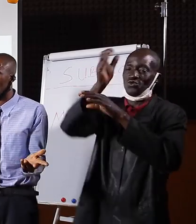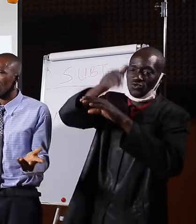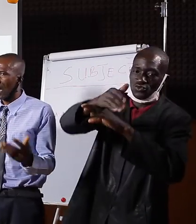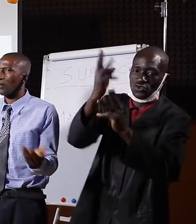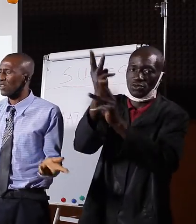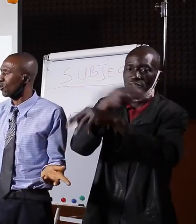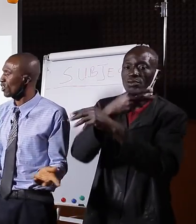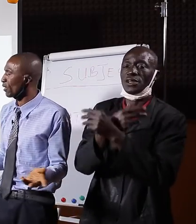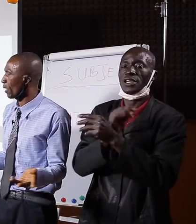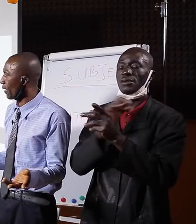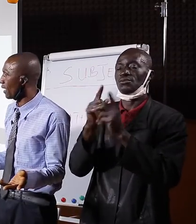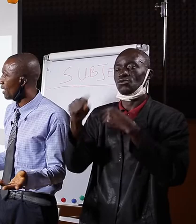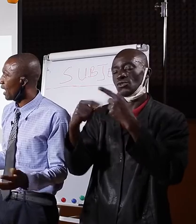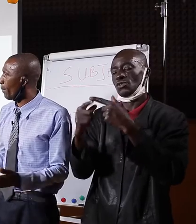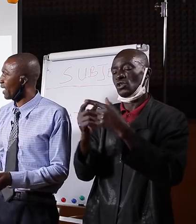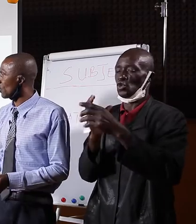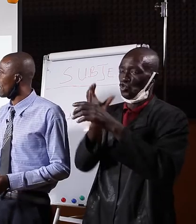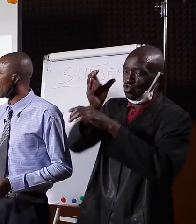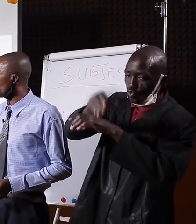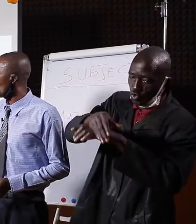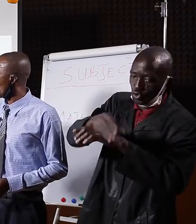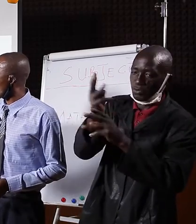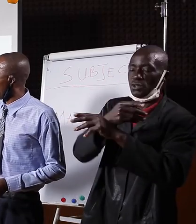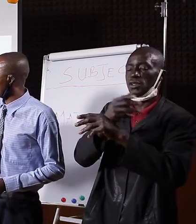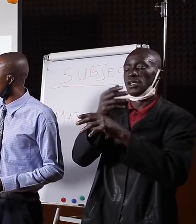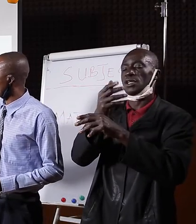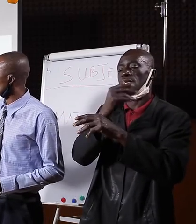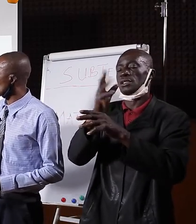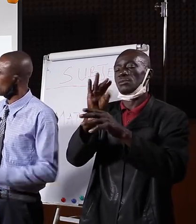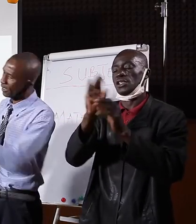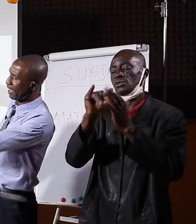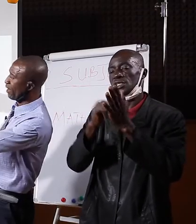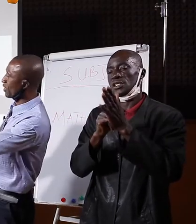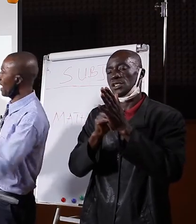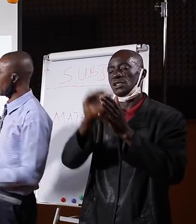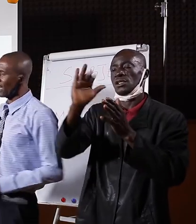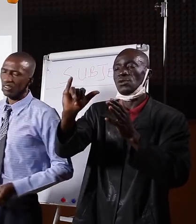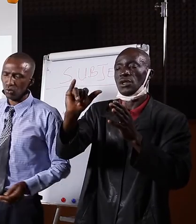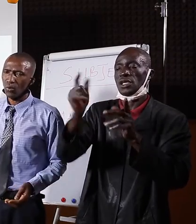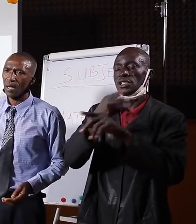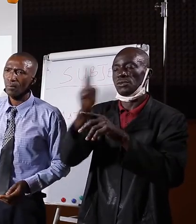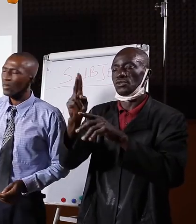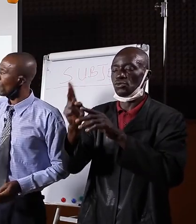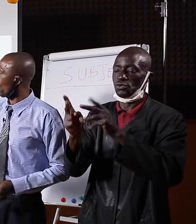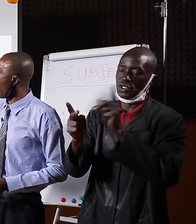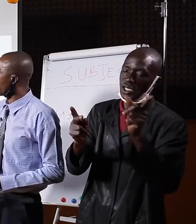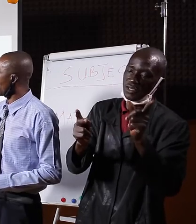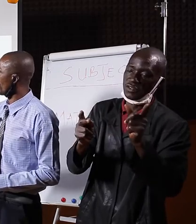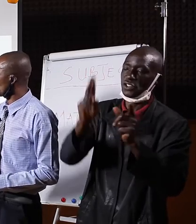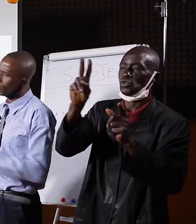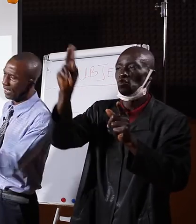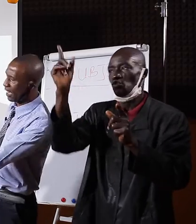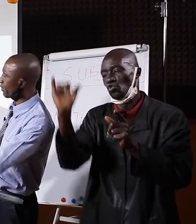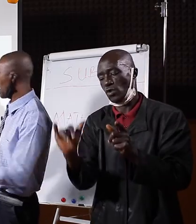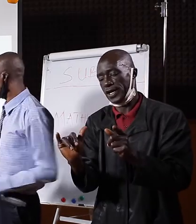multiply. I'm going to cross multiply. And by doing that, y times 2, the left, the answer is 2y. Y